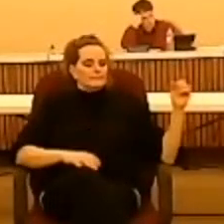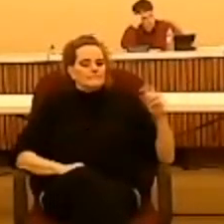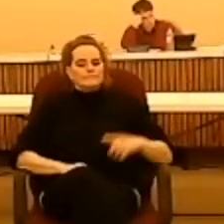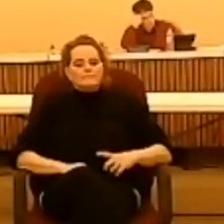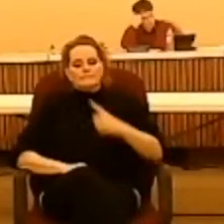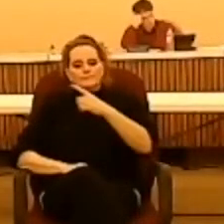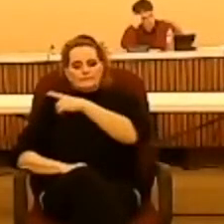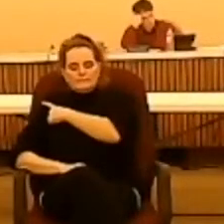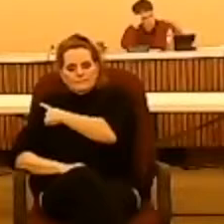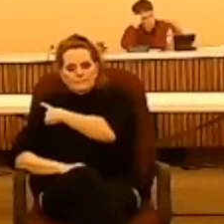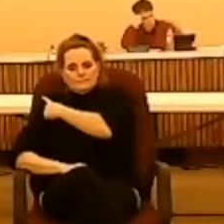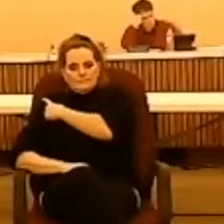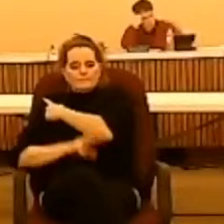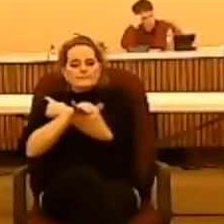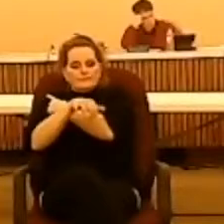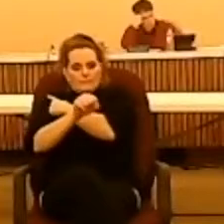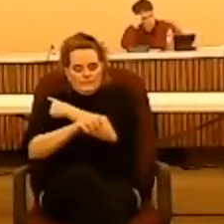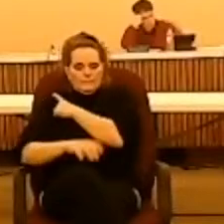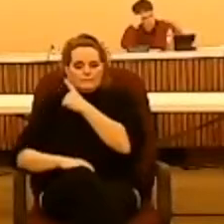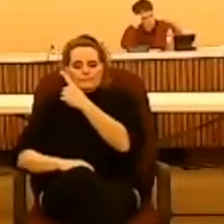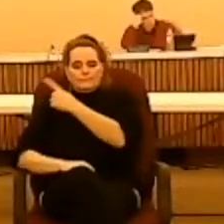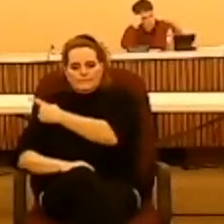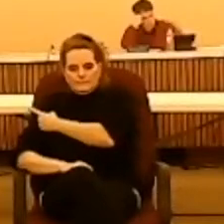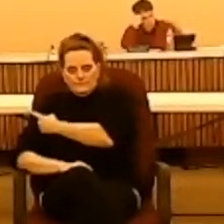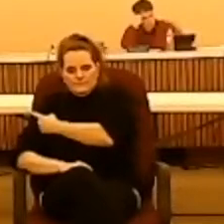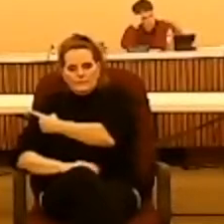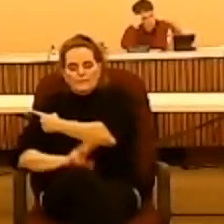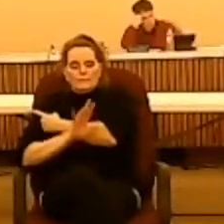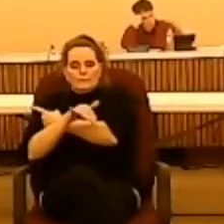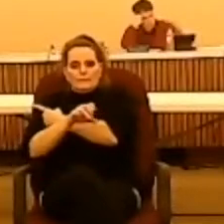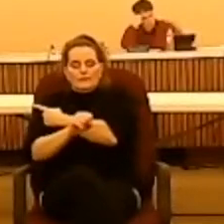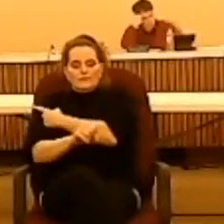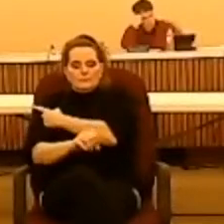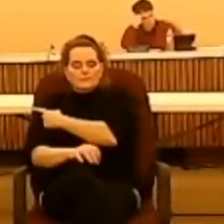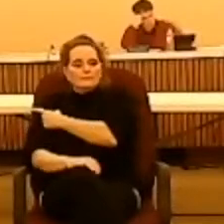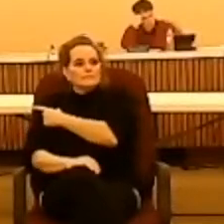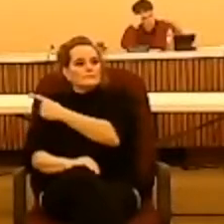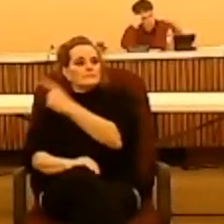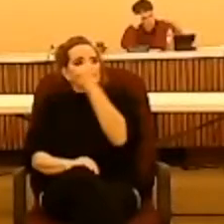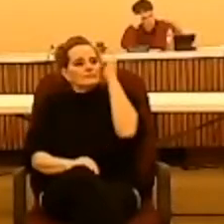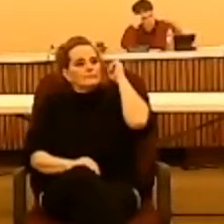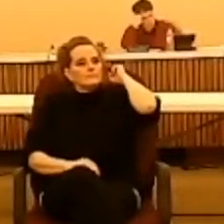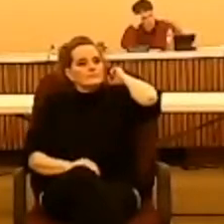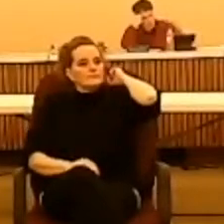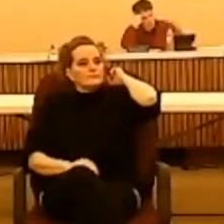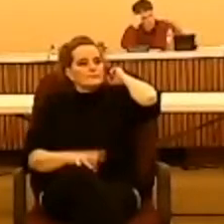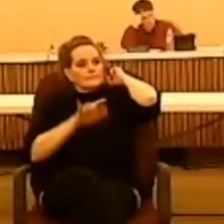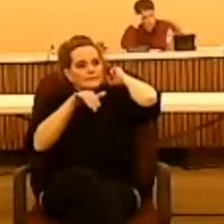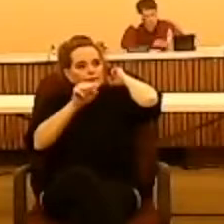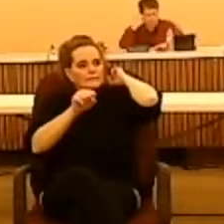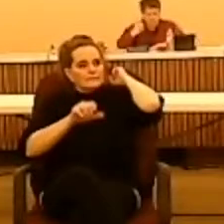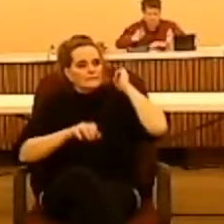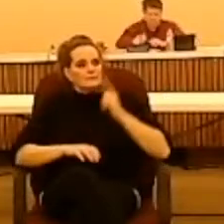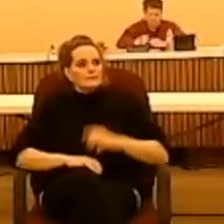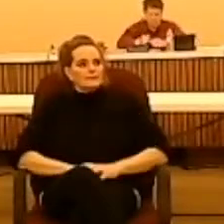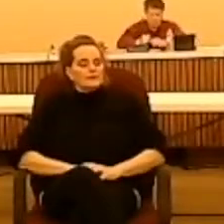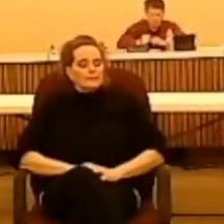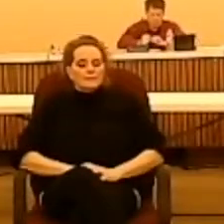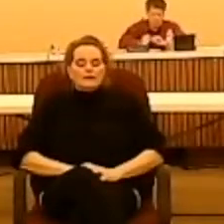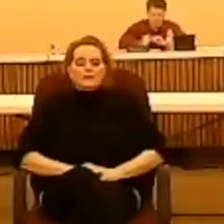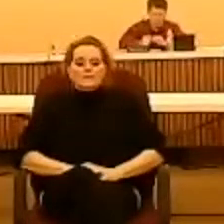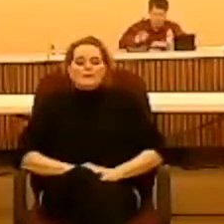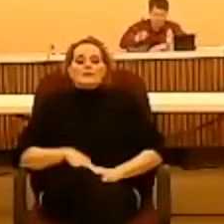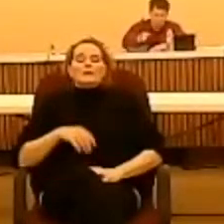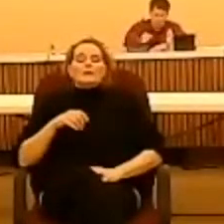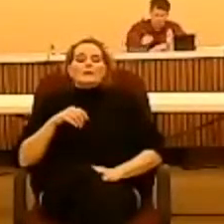Councilmember Safranek, Aye. Councilmember Bolsner, Aye. Supervisor Schultz. Aye. Mr.